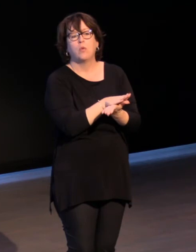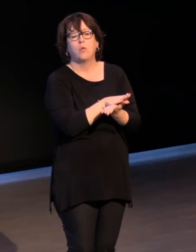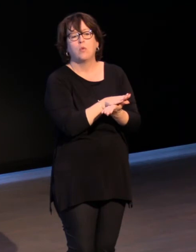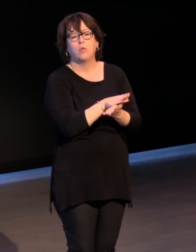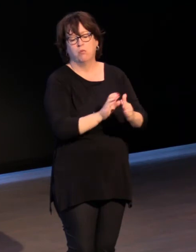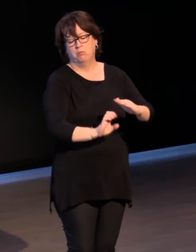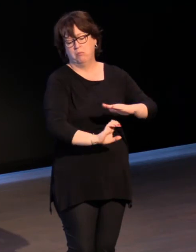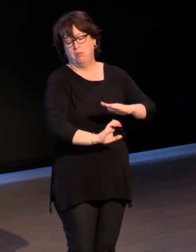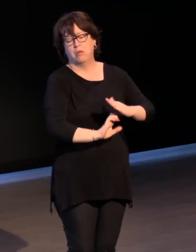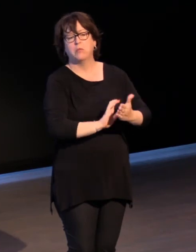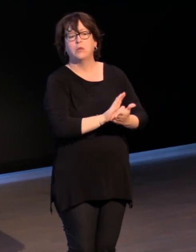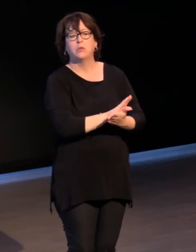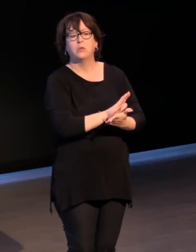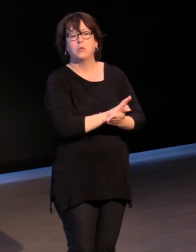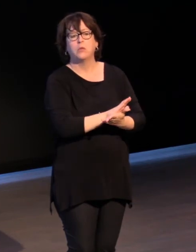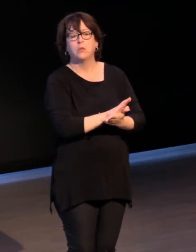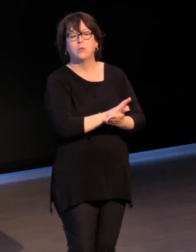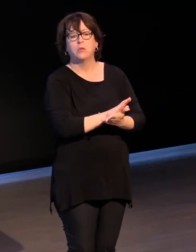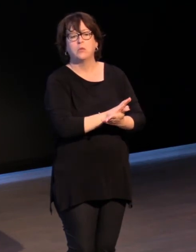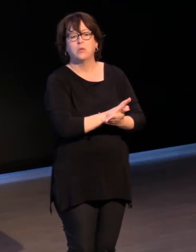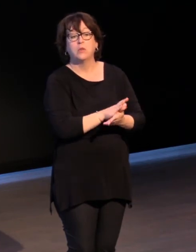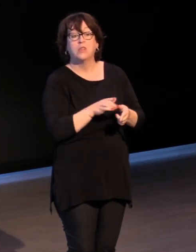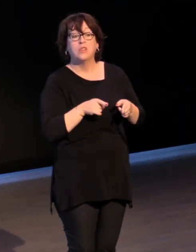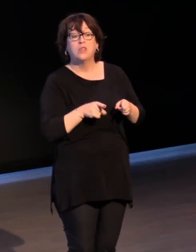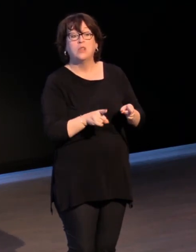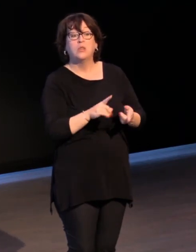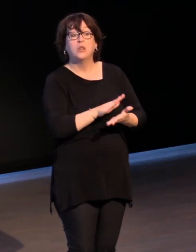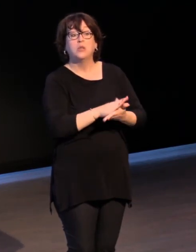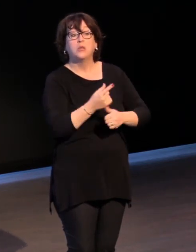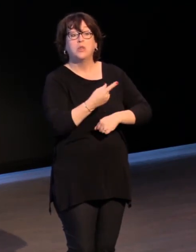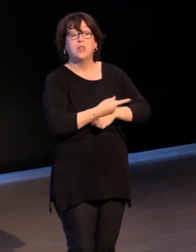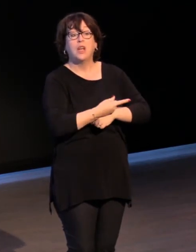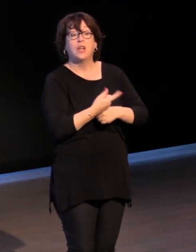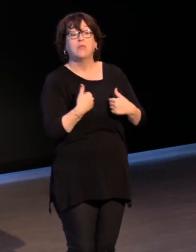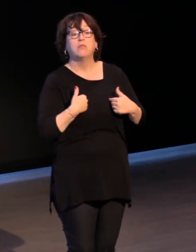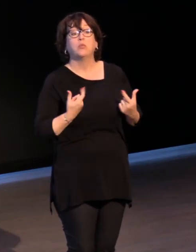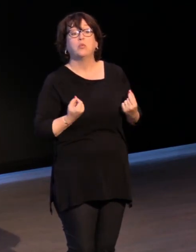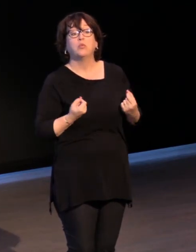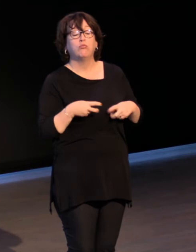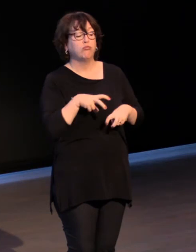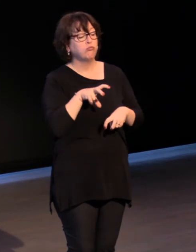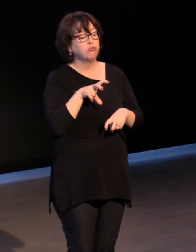For most of my school day, I would be sitting in class,